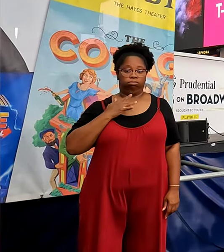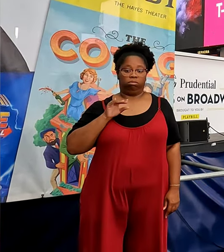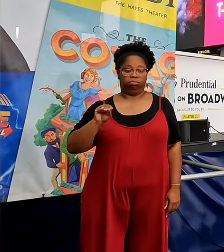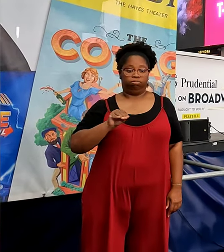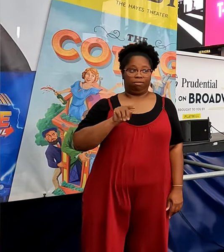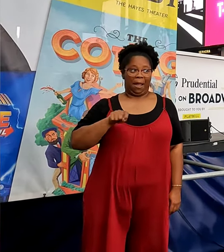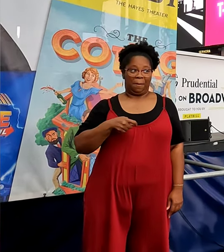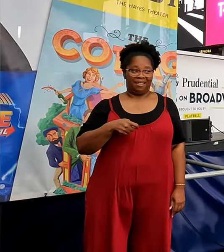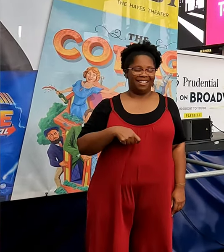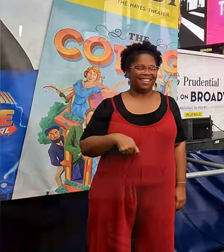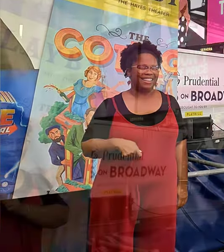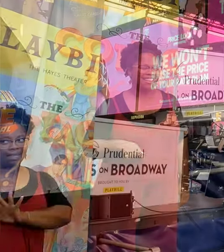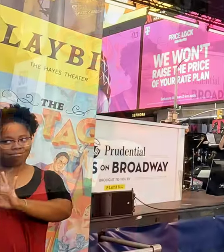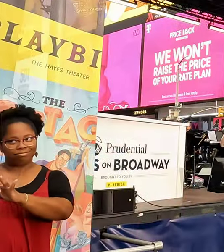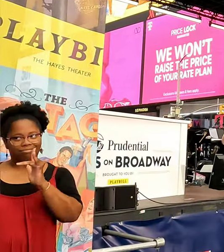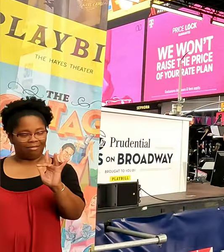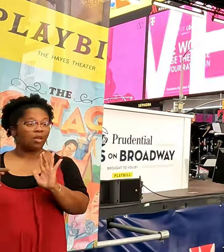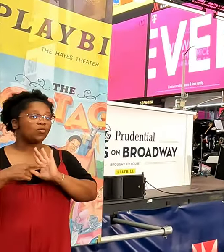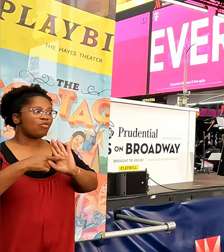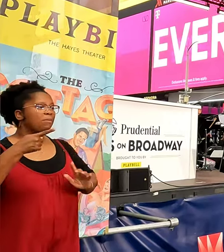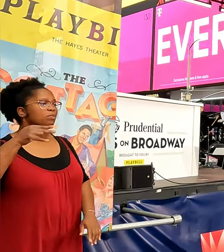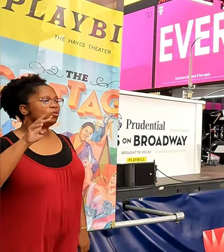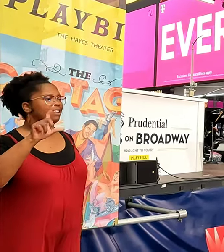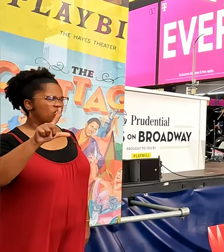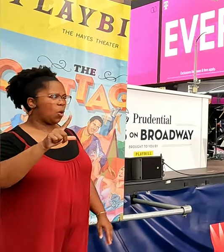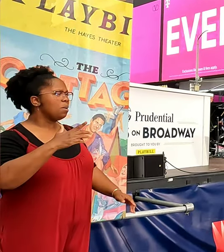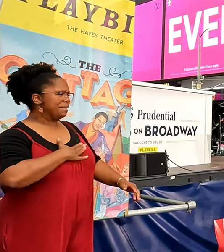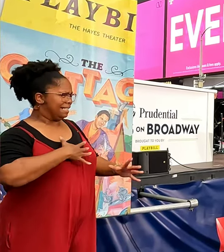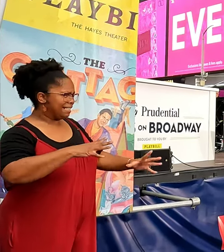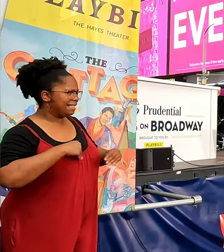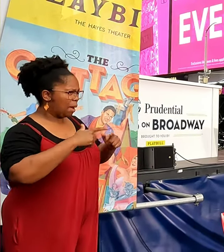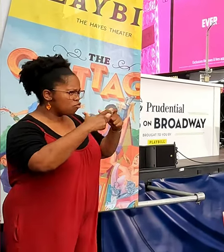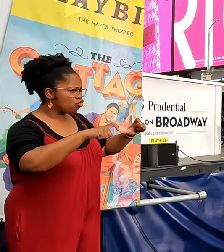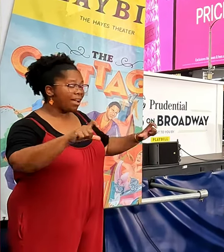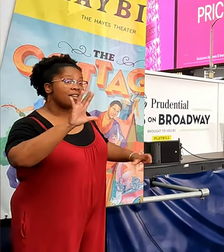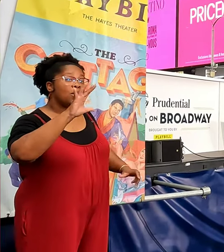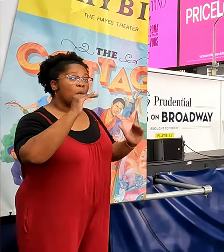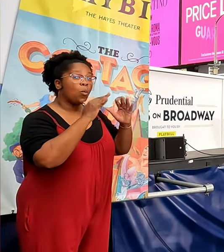So what do you think about it? Please accept this check for